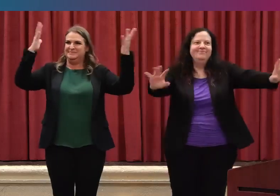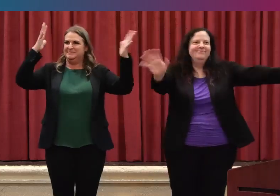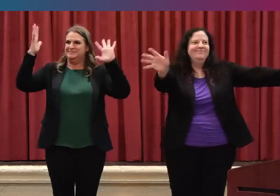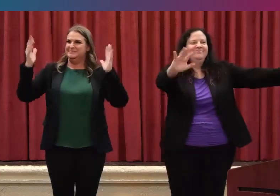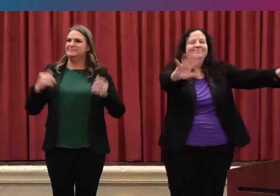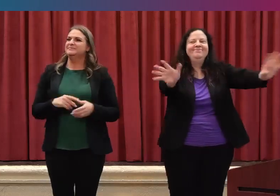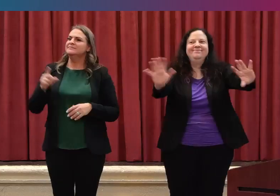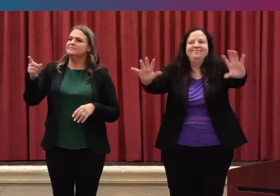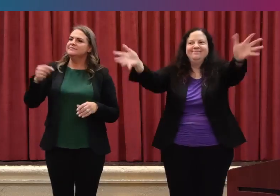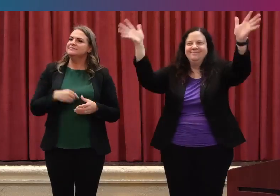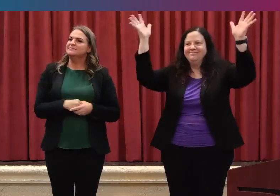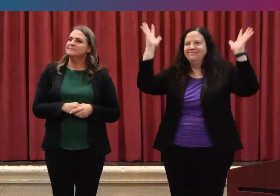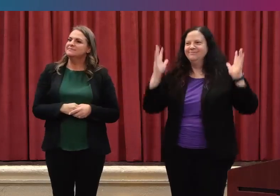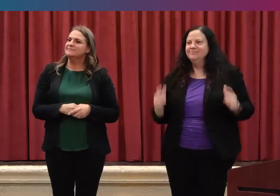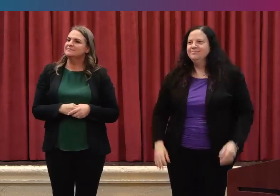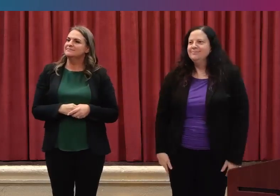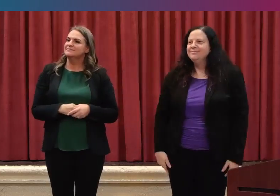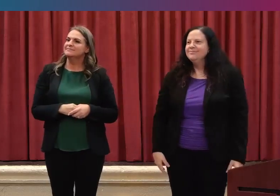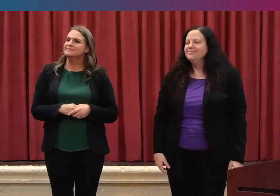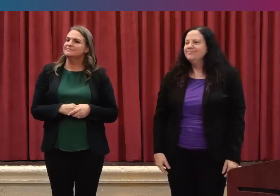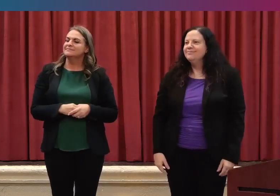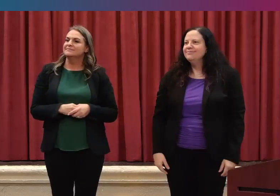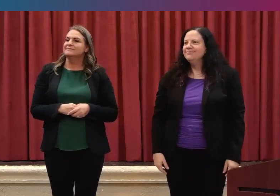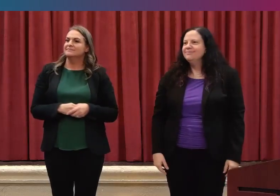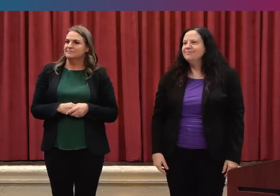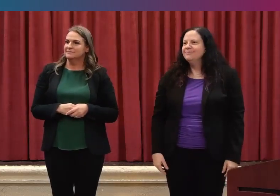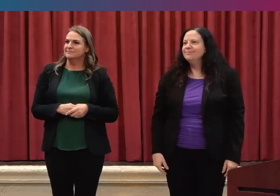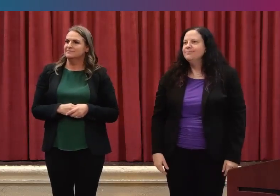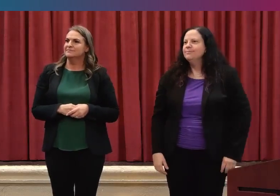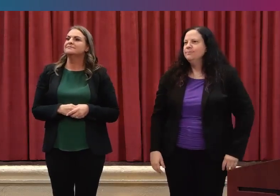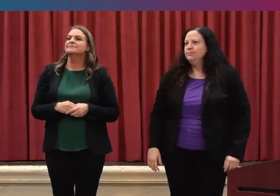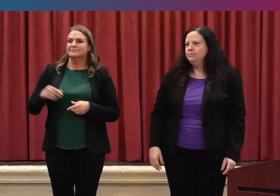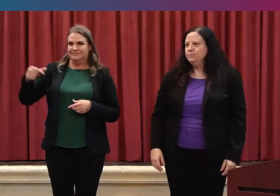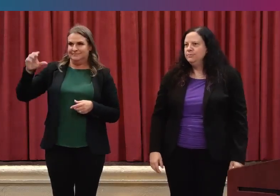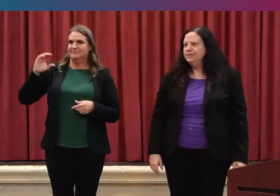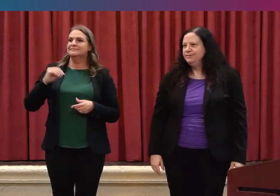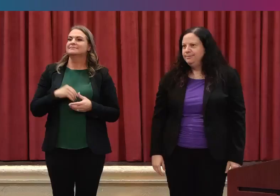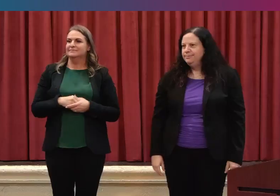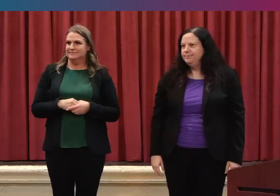Thank you all for coming. Thank you all for coming. Have a wonderful rest of the day.